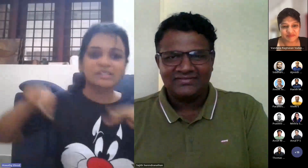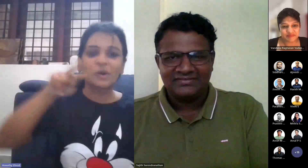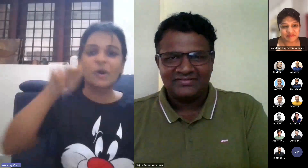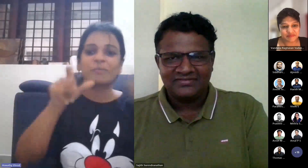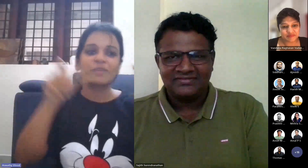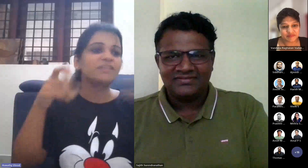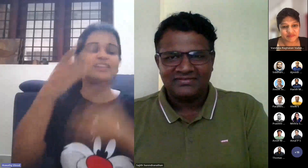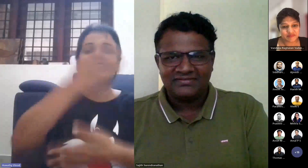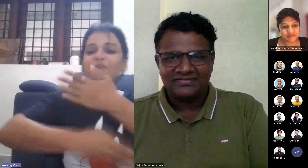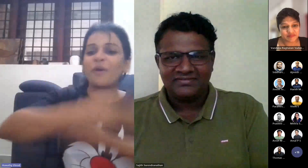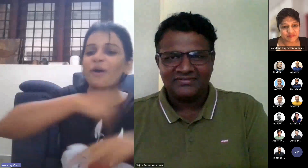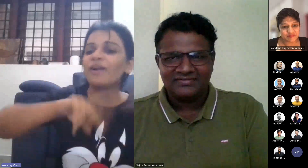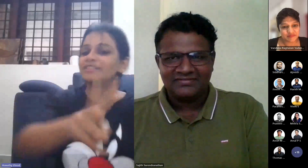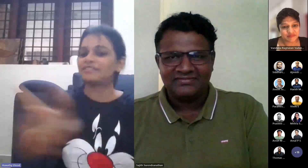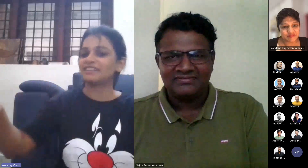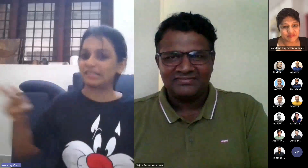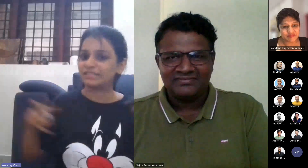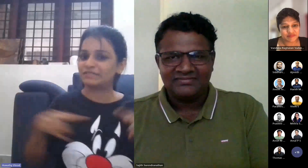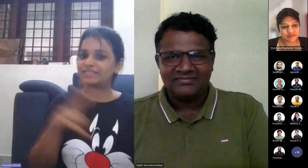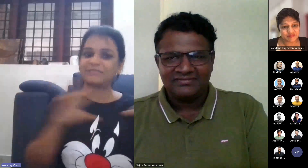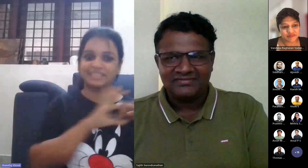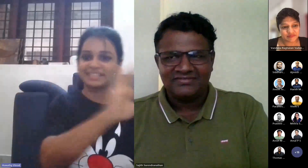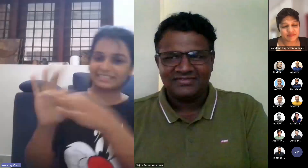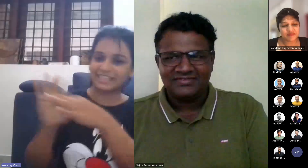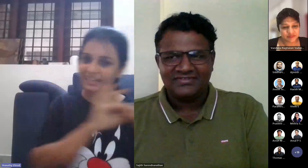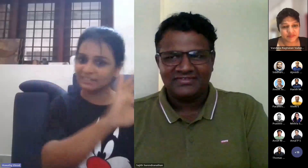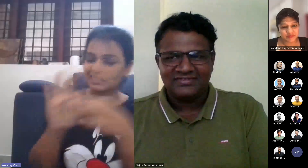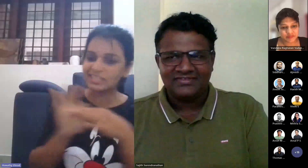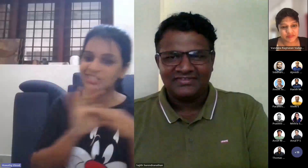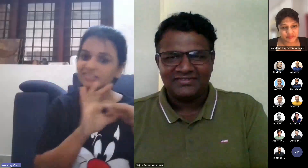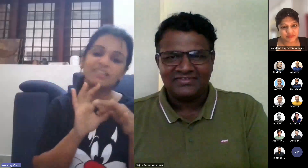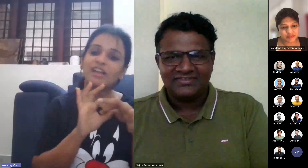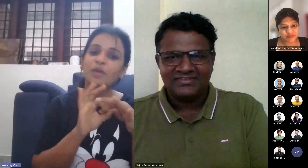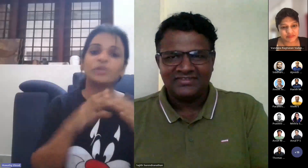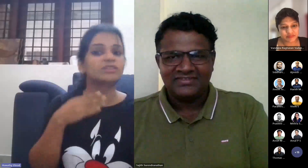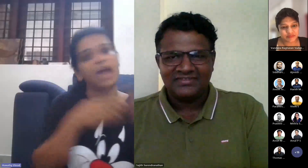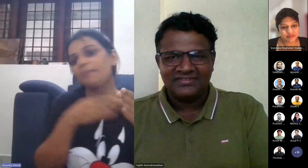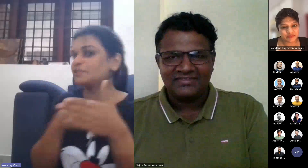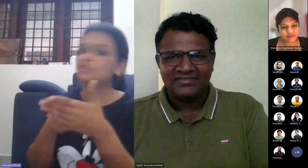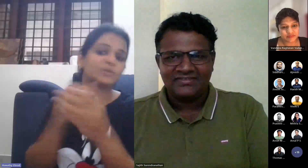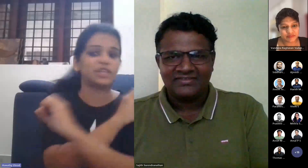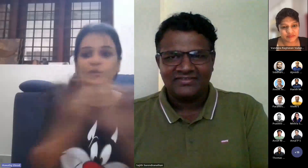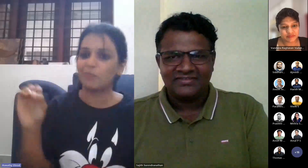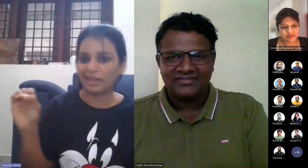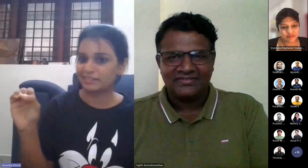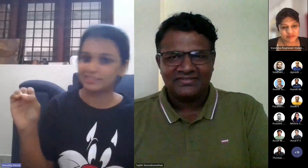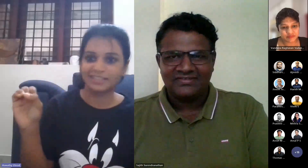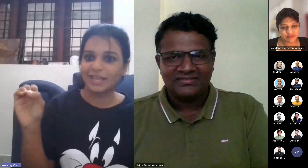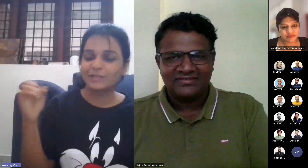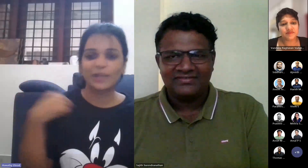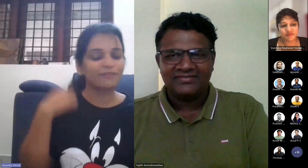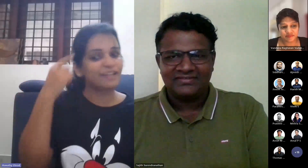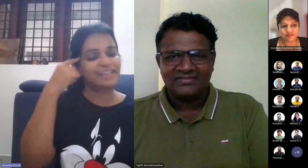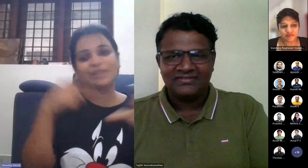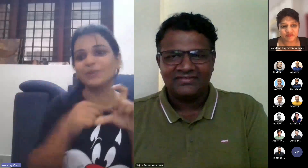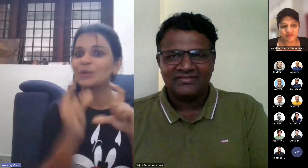I saw people of all different kinds of disabilities interacting with each other with absolutely no barriers.